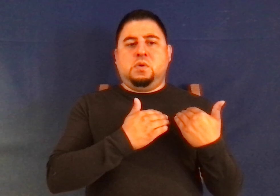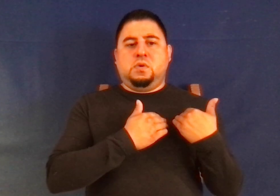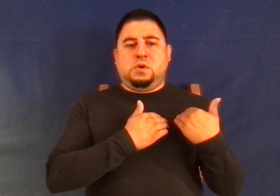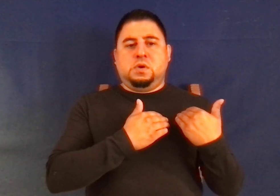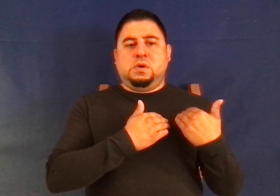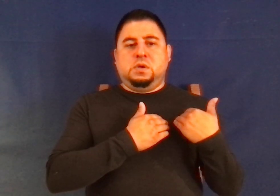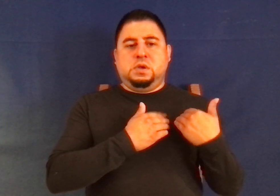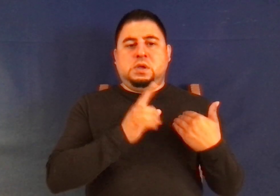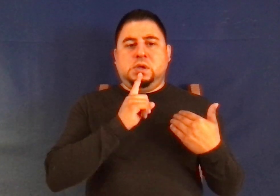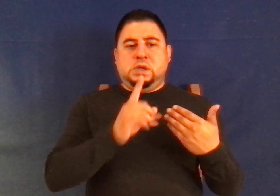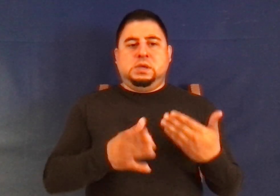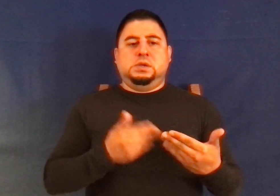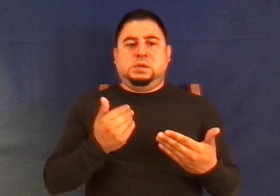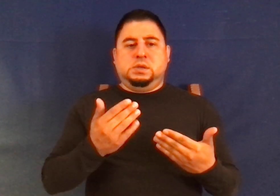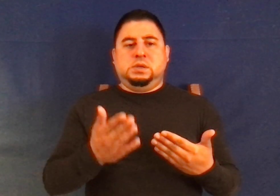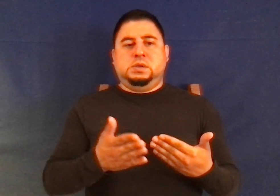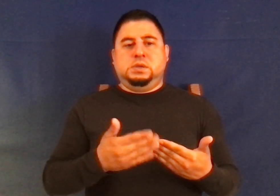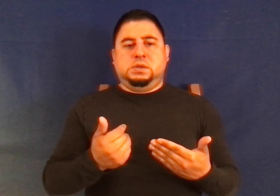easy, and my